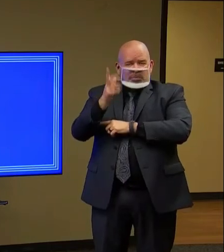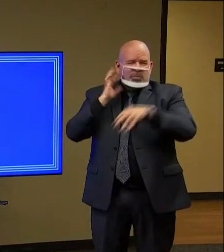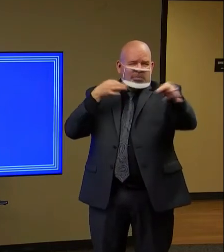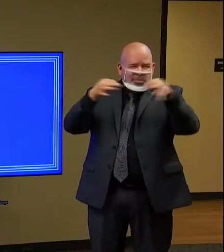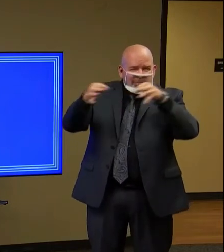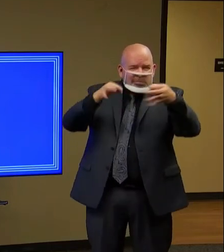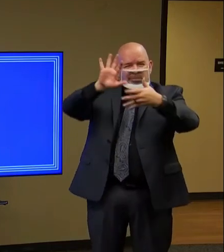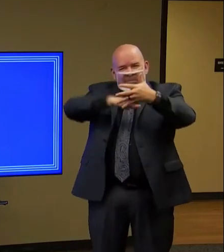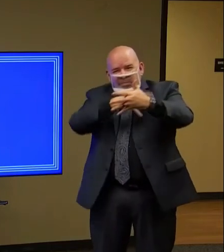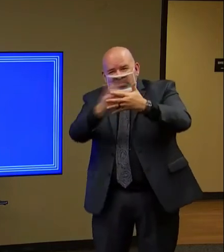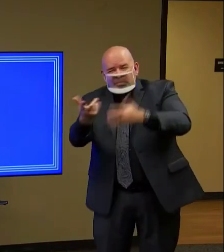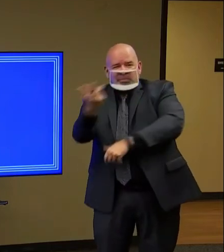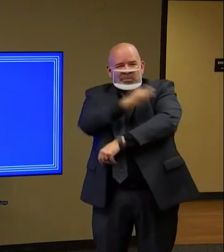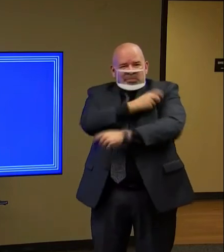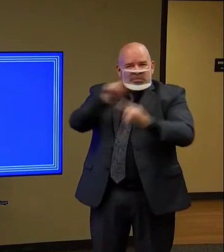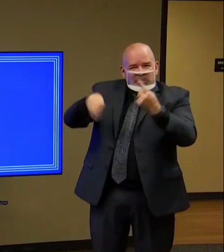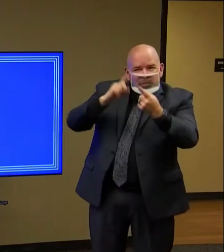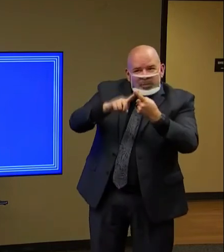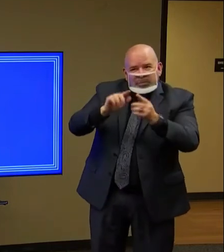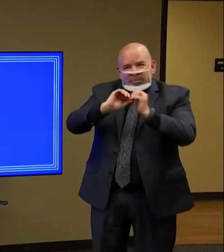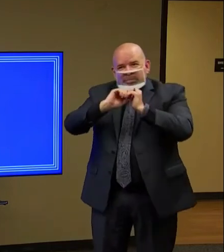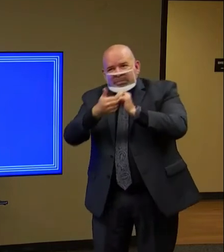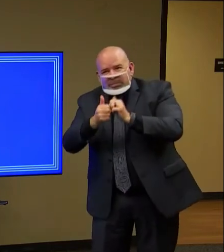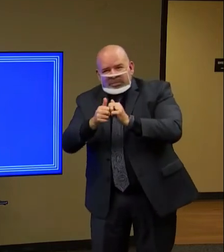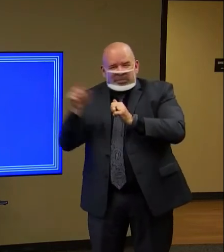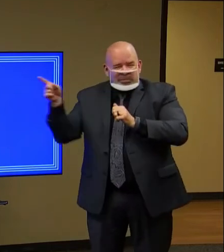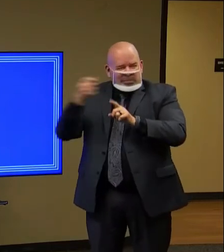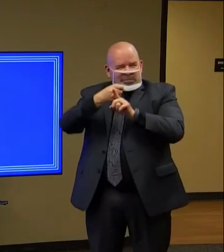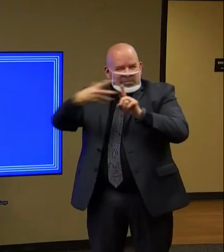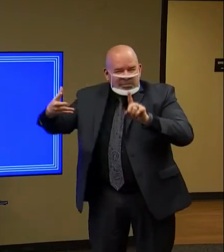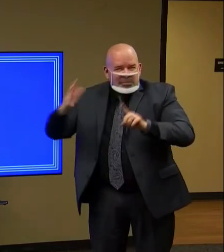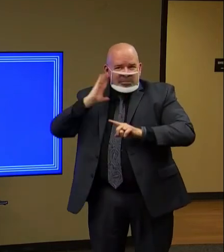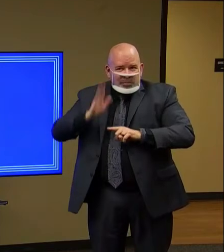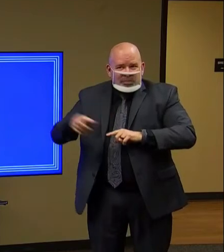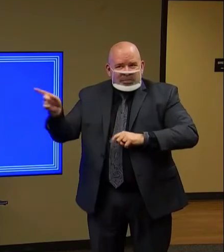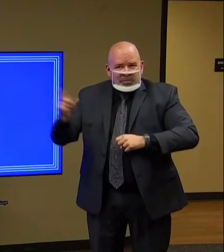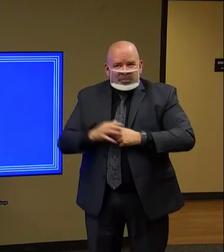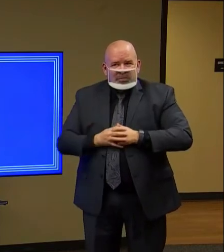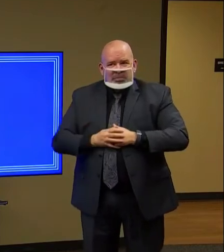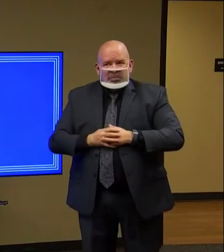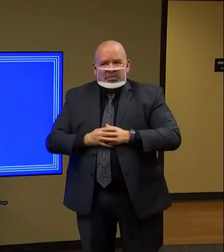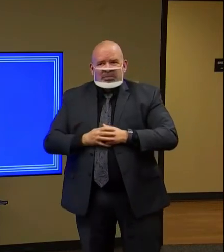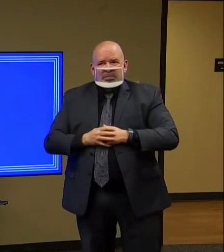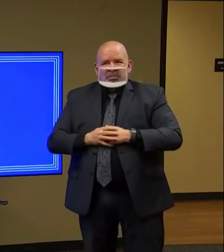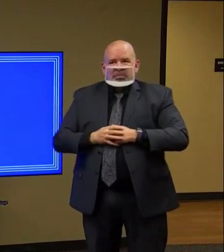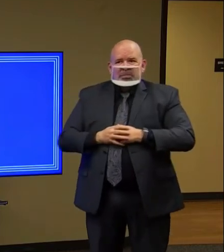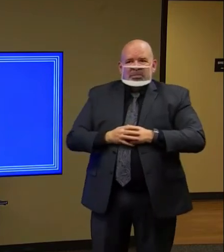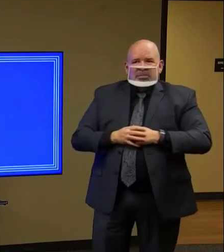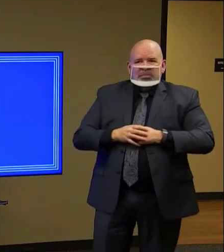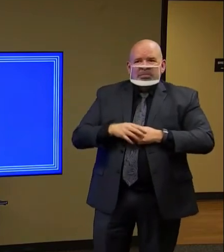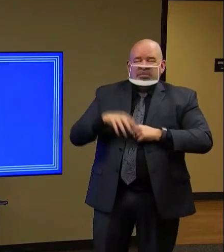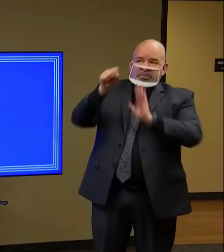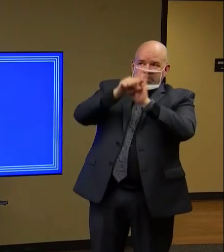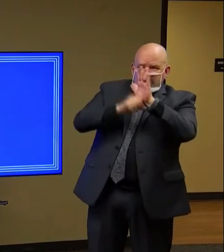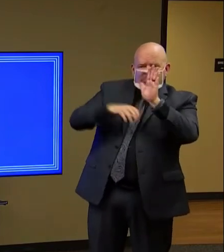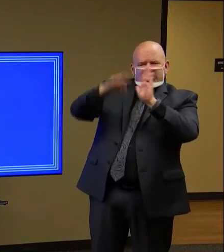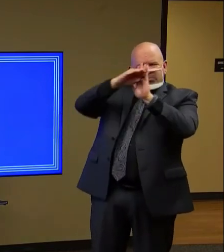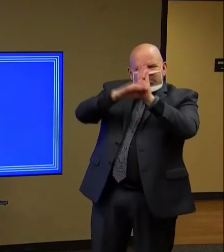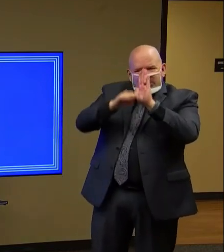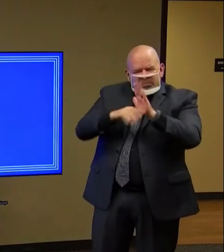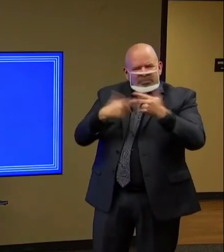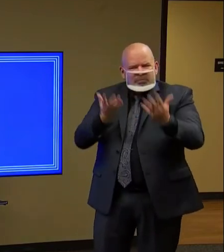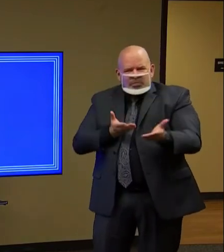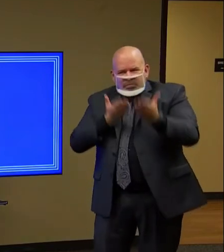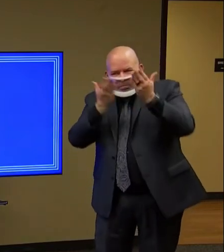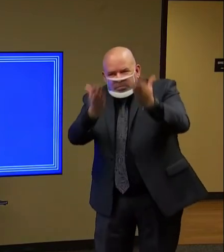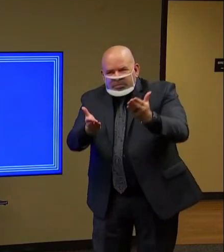expect, but please know that we will follow the CDC and state guidelines and prioritize those most at risk, and then most